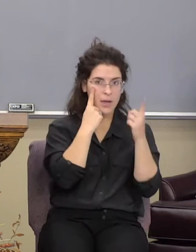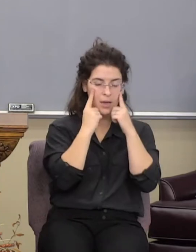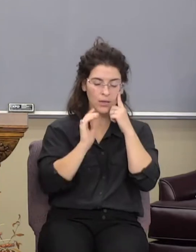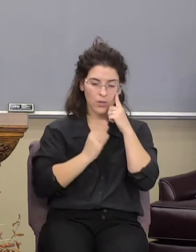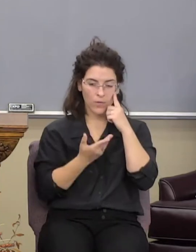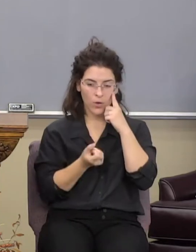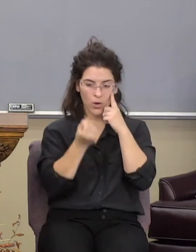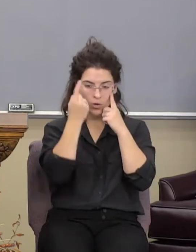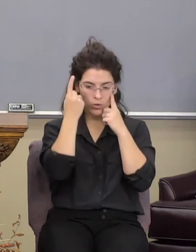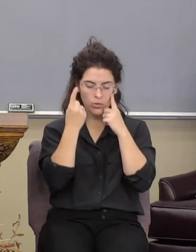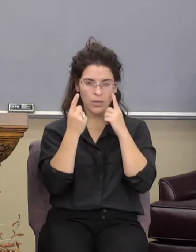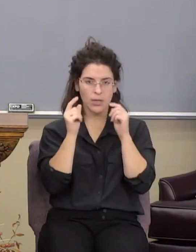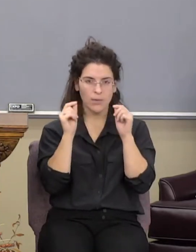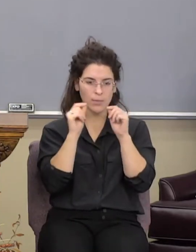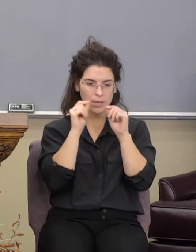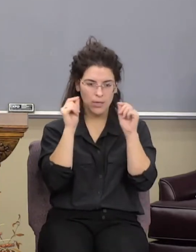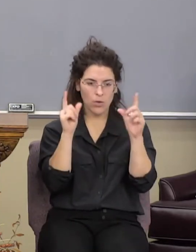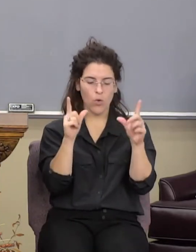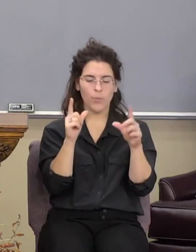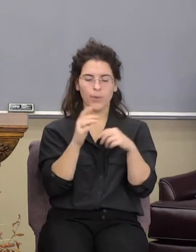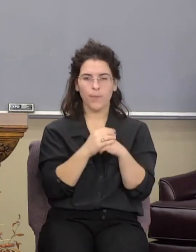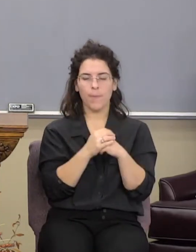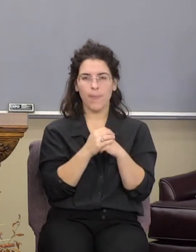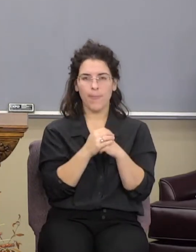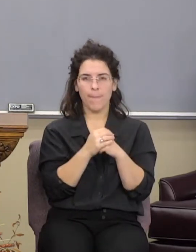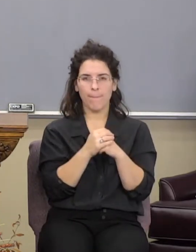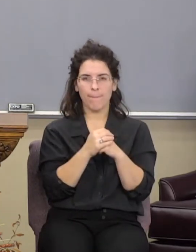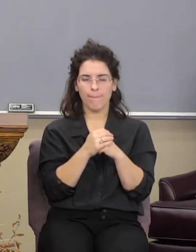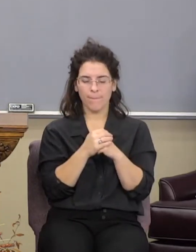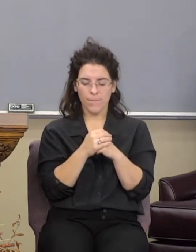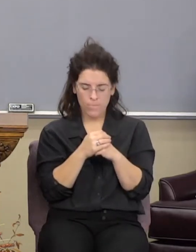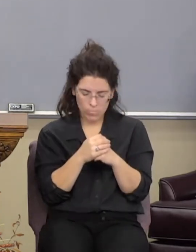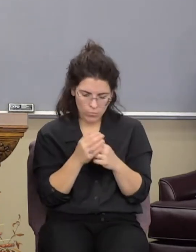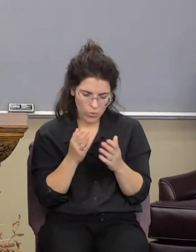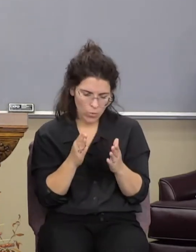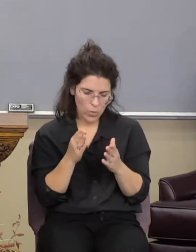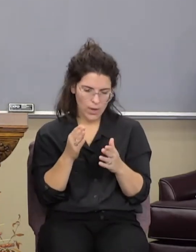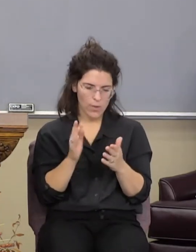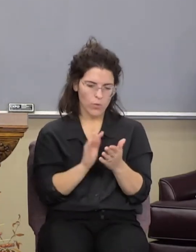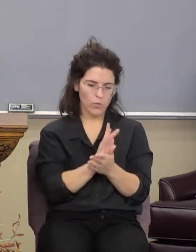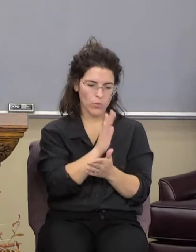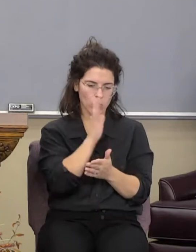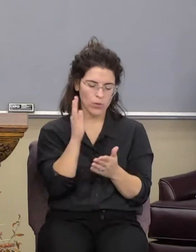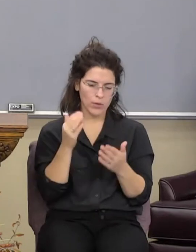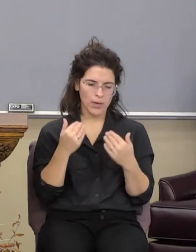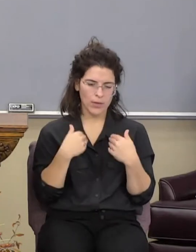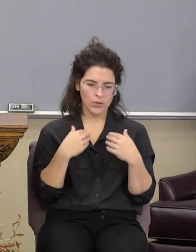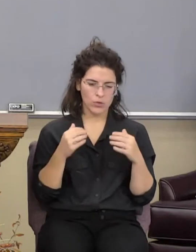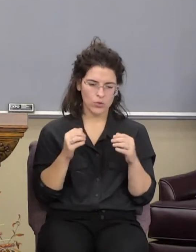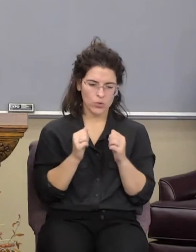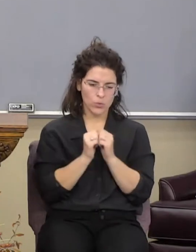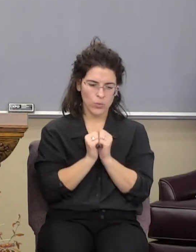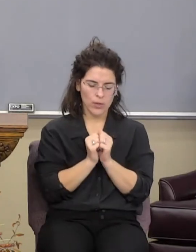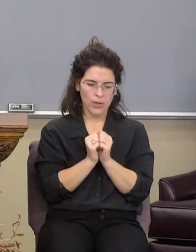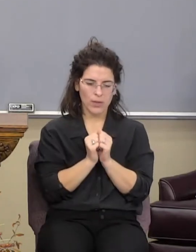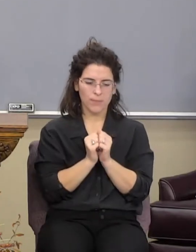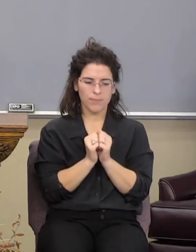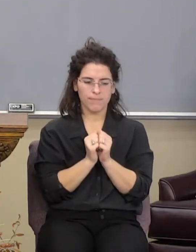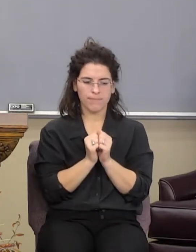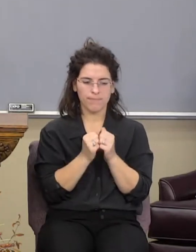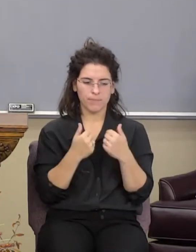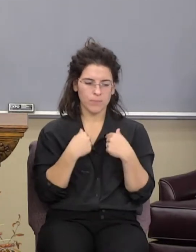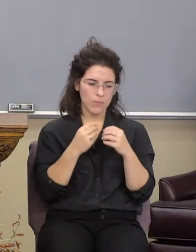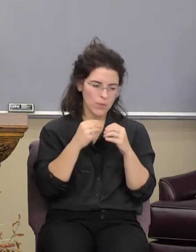our understanding being enlightened. There is the sense in which glory has to do with bestowing riches